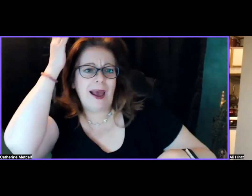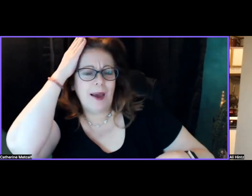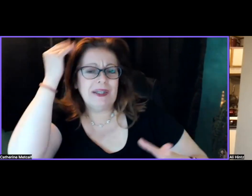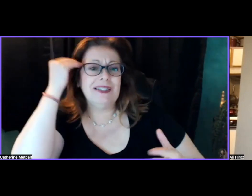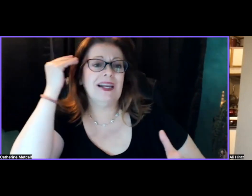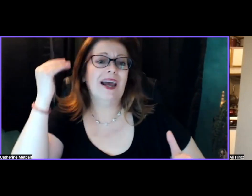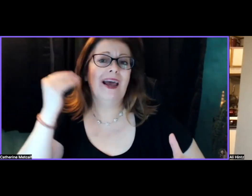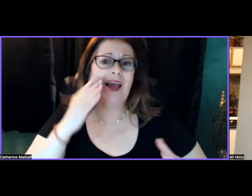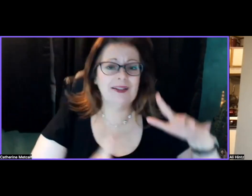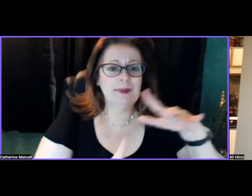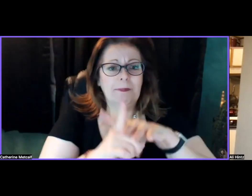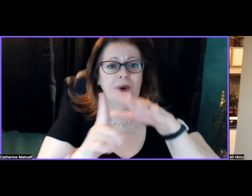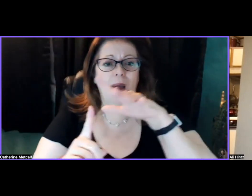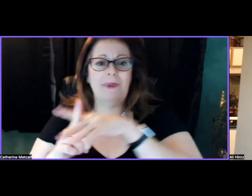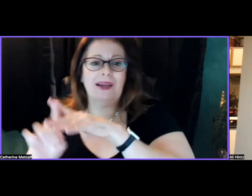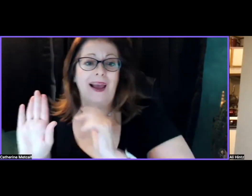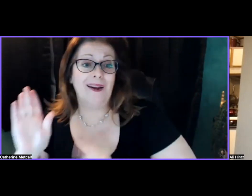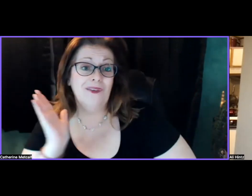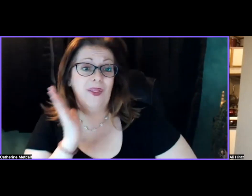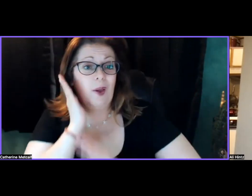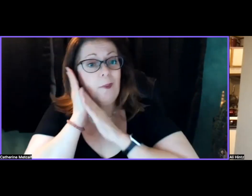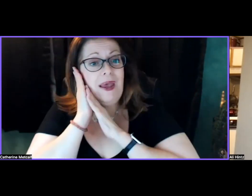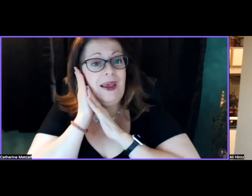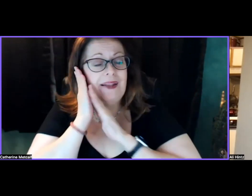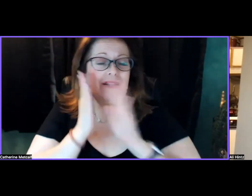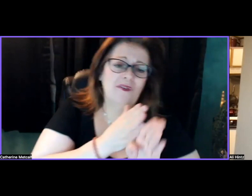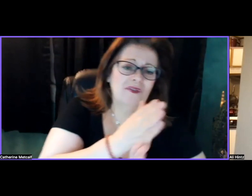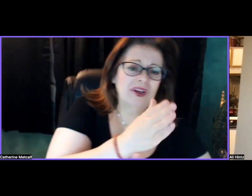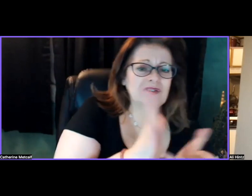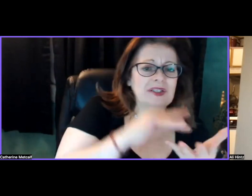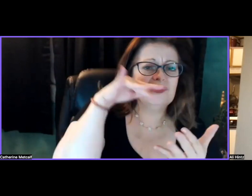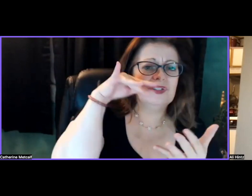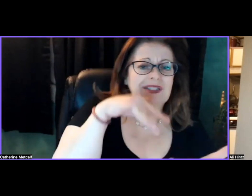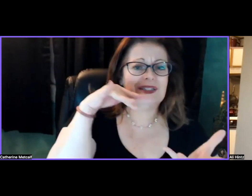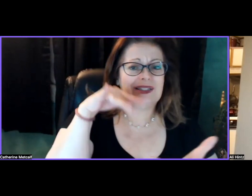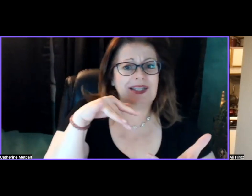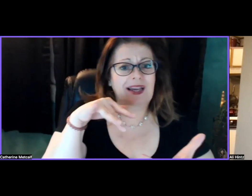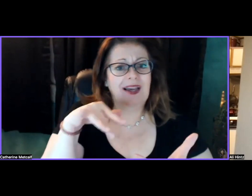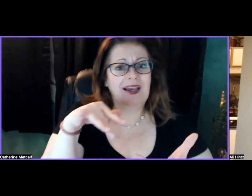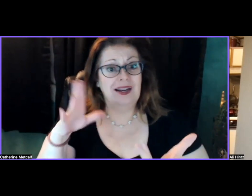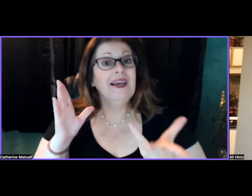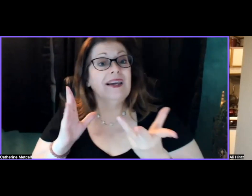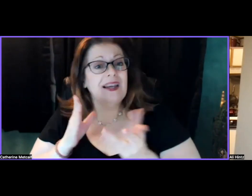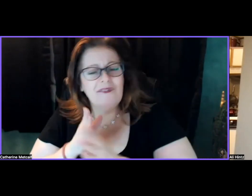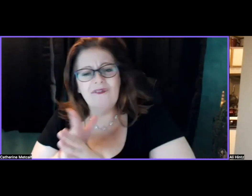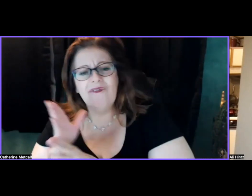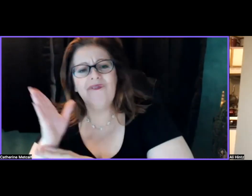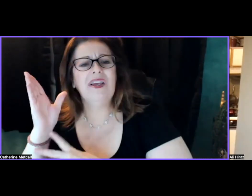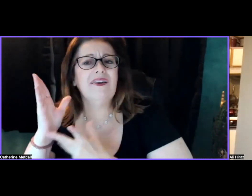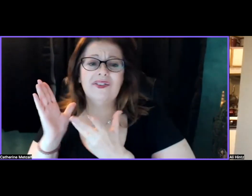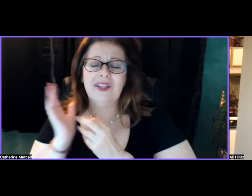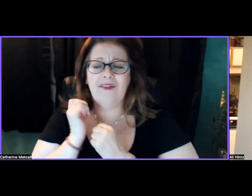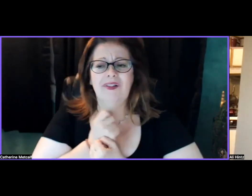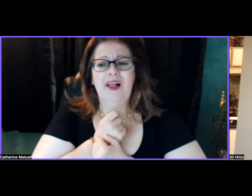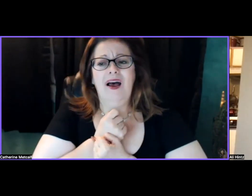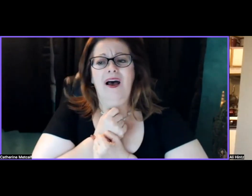fields of thought and fields of study, and even fields of lava where we pillow together, and our faults crack